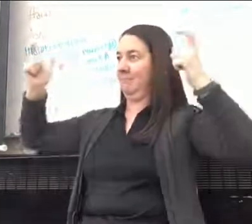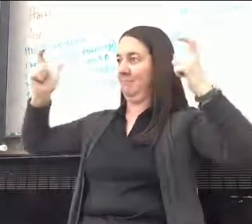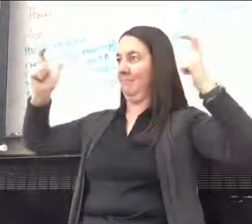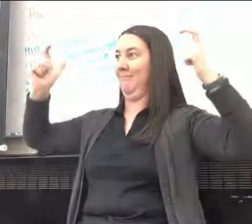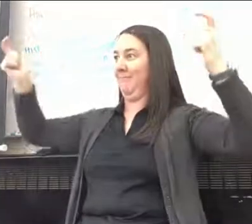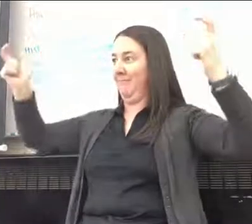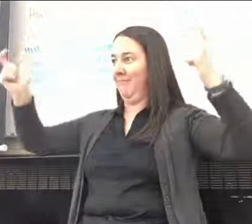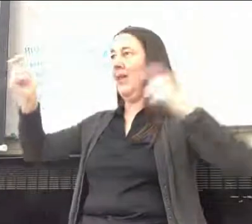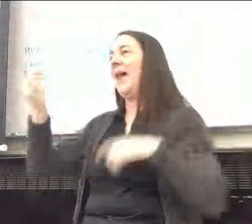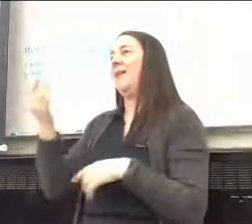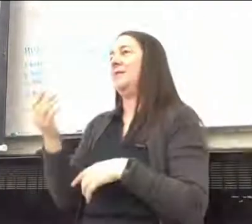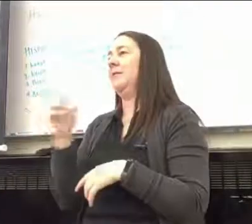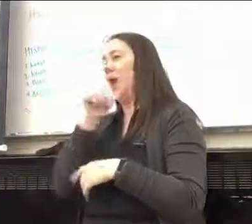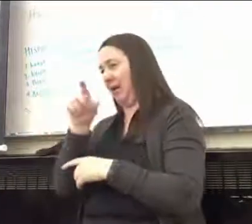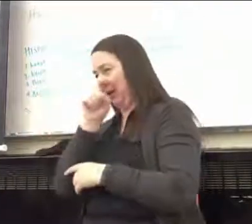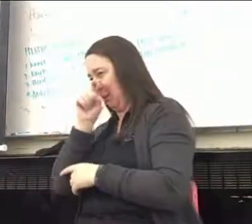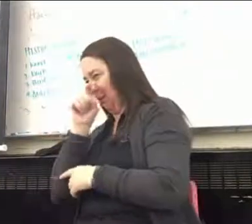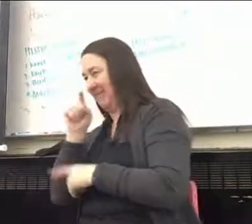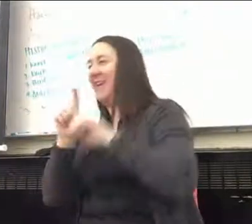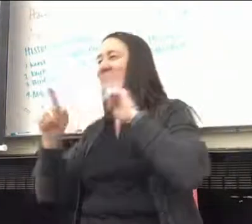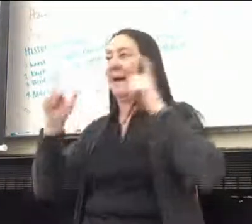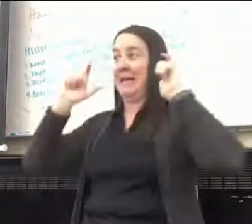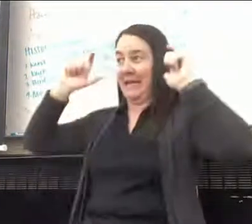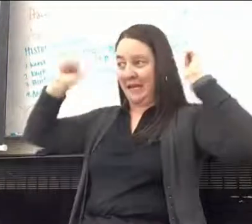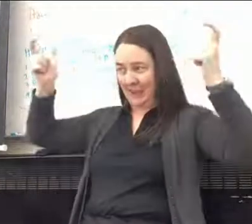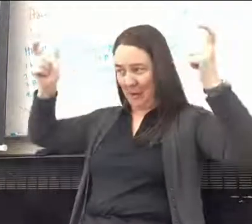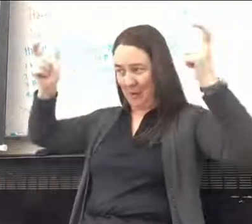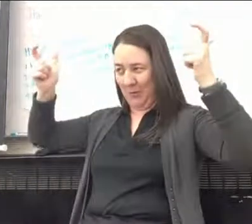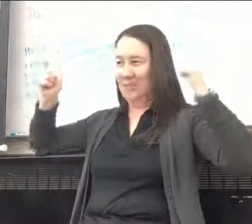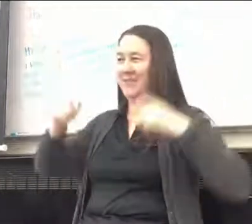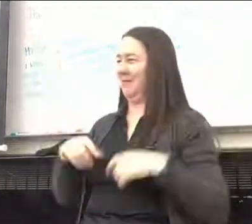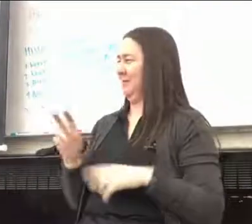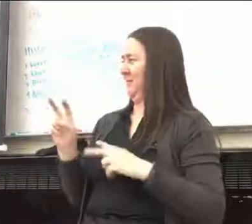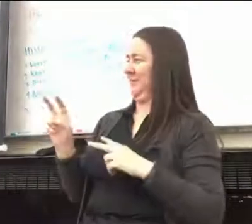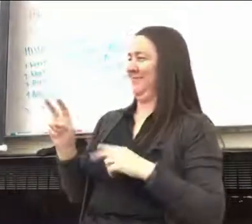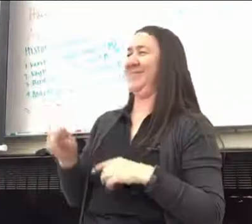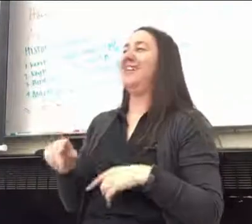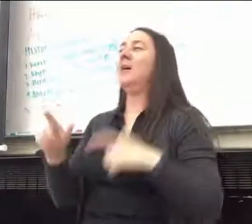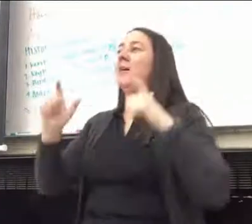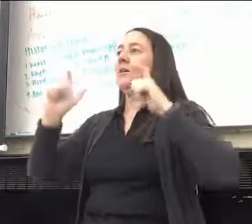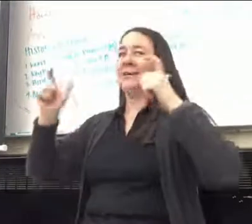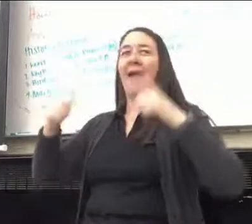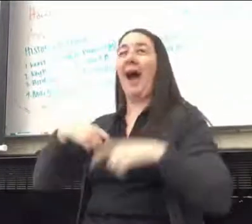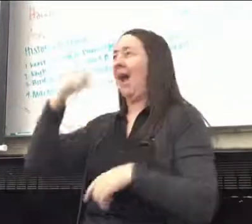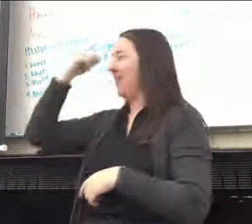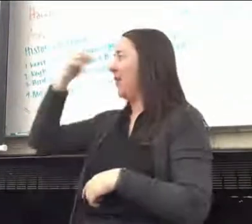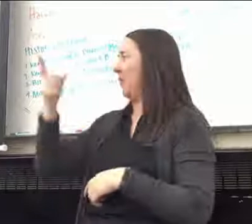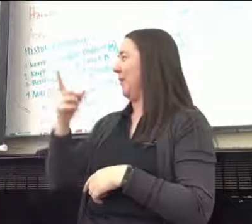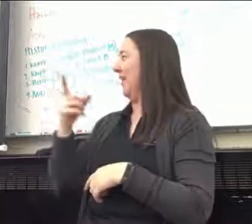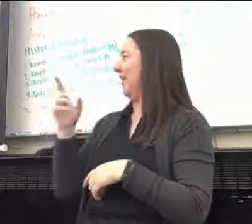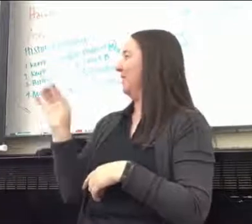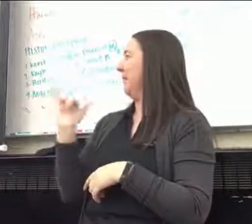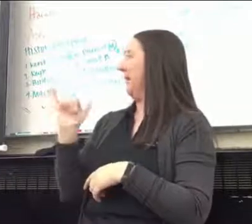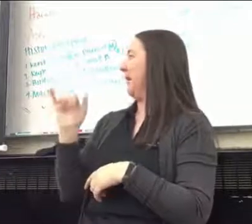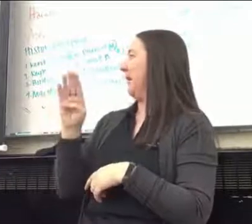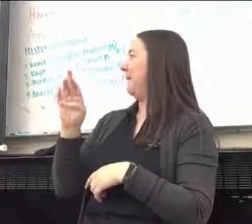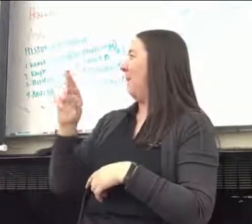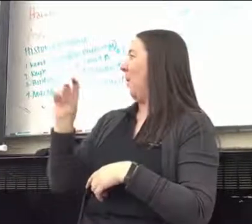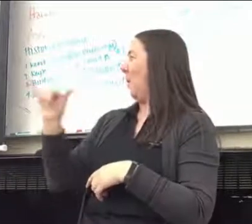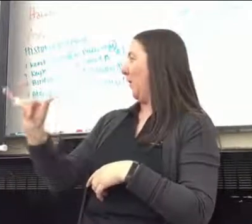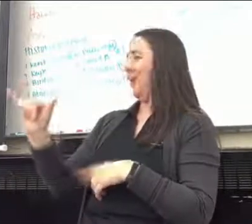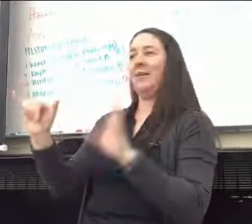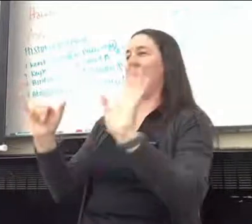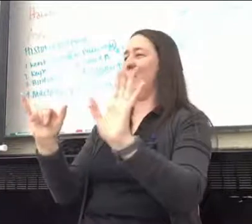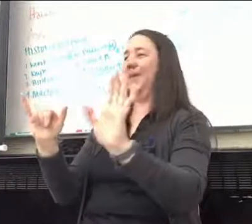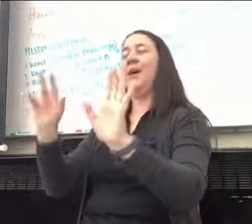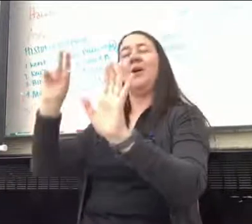rise, not eagles, but egos rise, tensions begin to rise too. I thought you were being like Brody first. No,